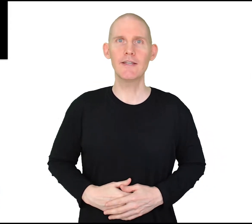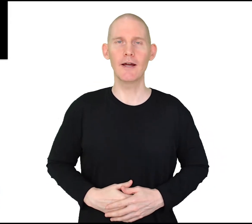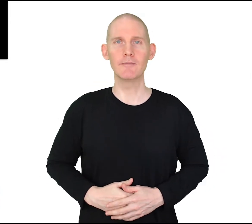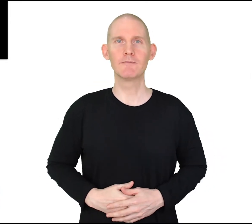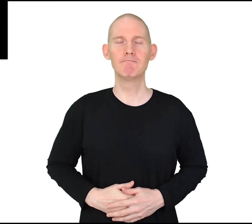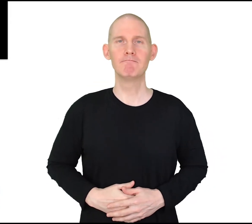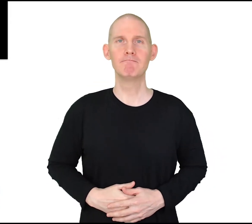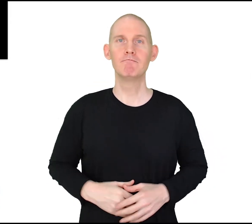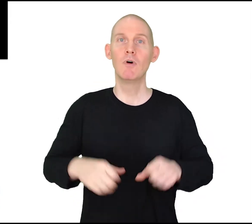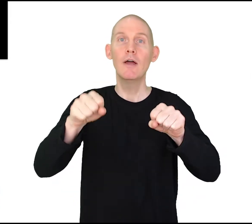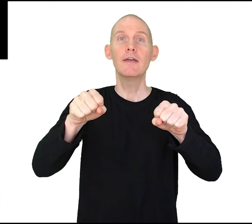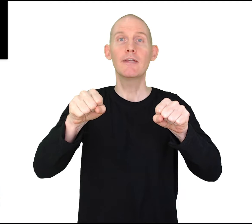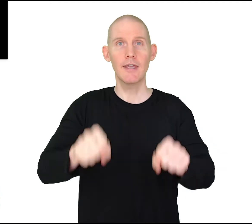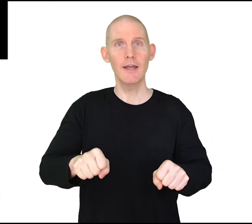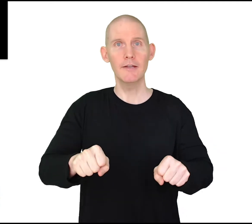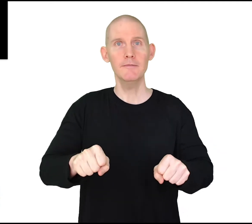times. Can.